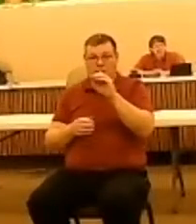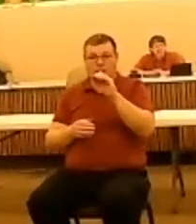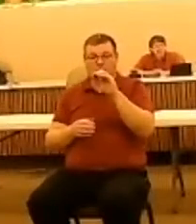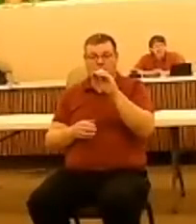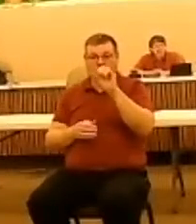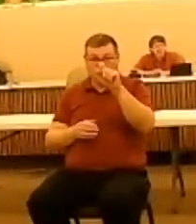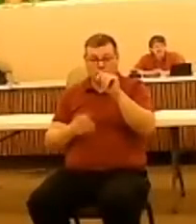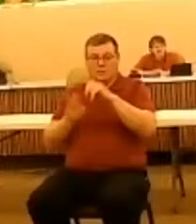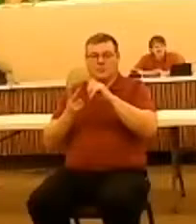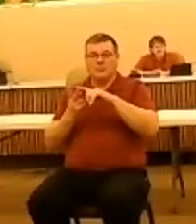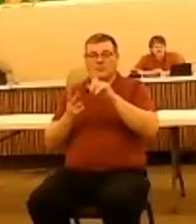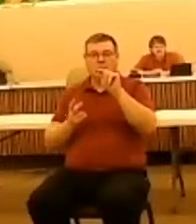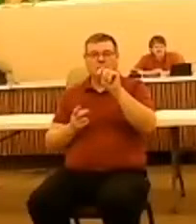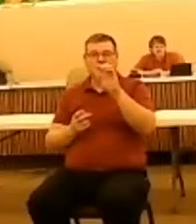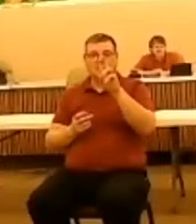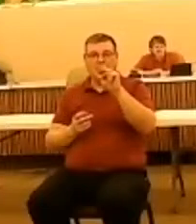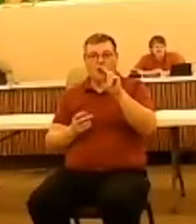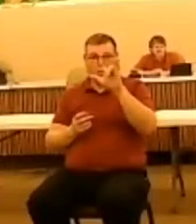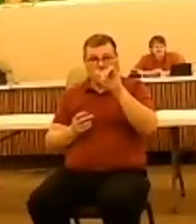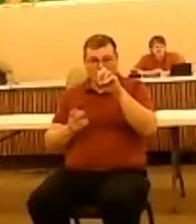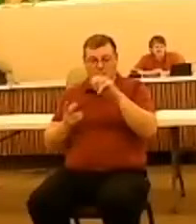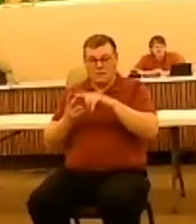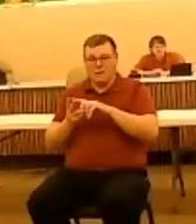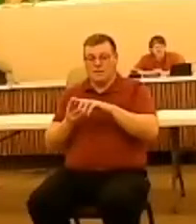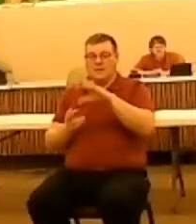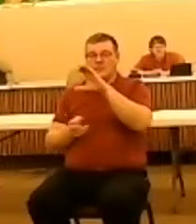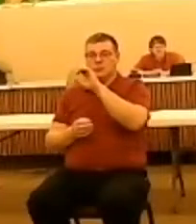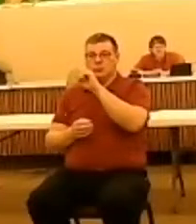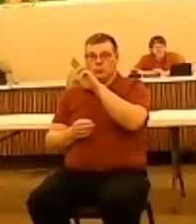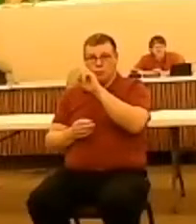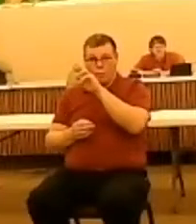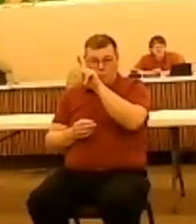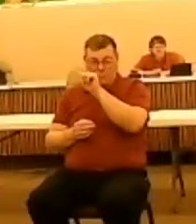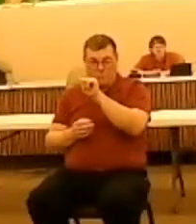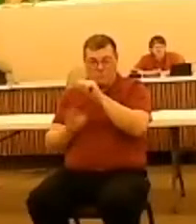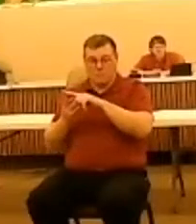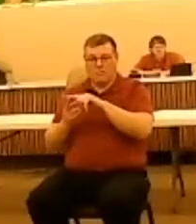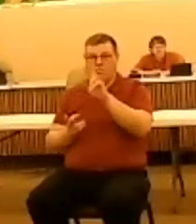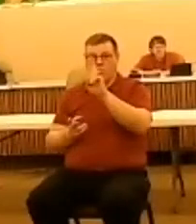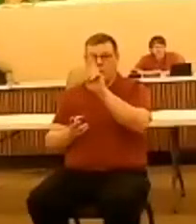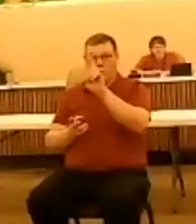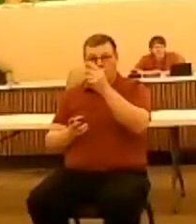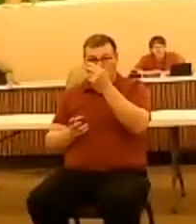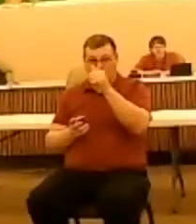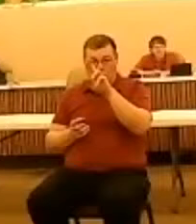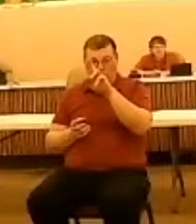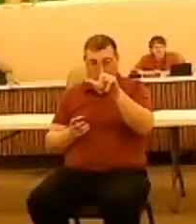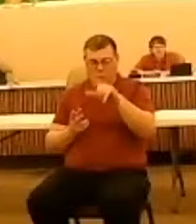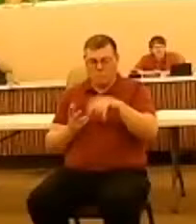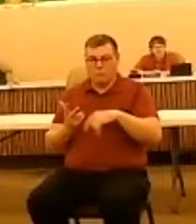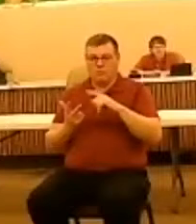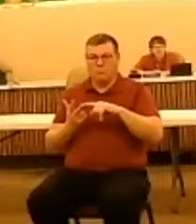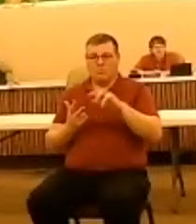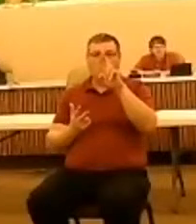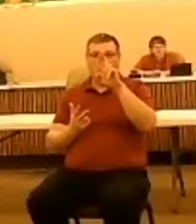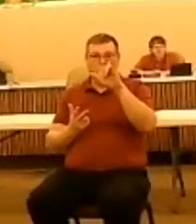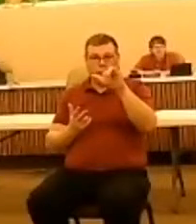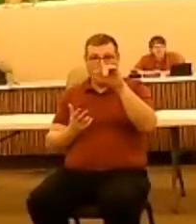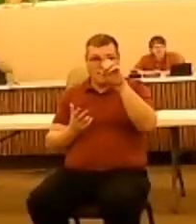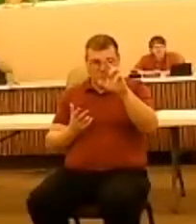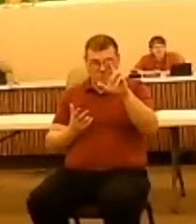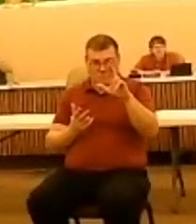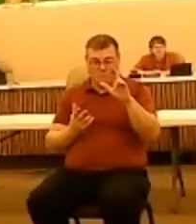such as Silver Roll and U-Haul and and Ryder, they're there now,